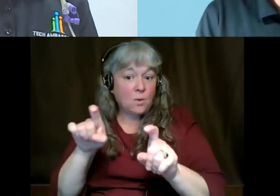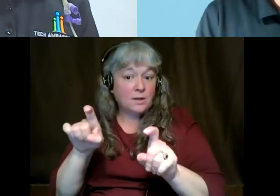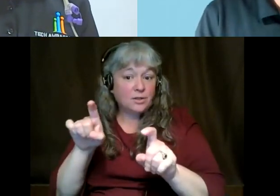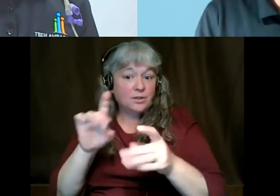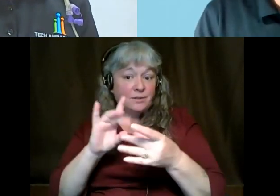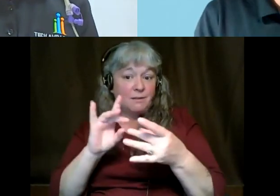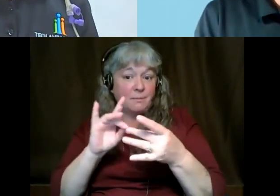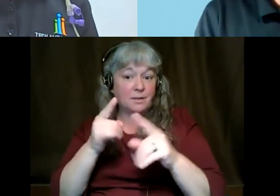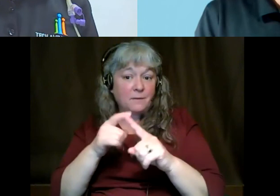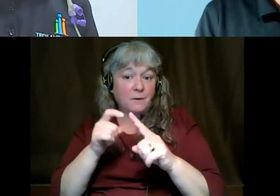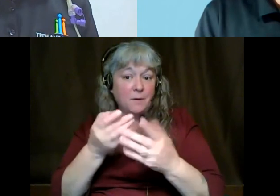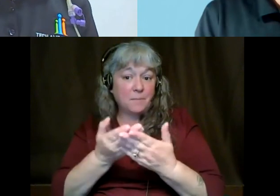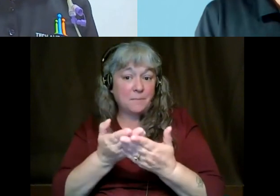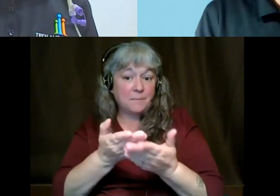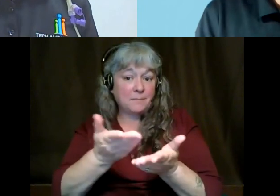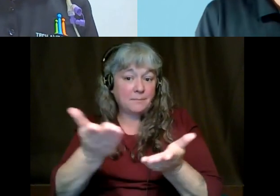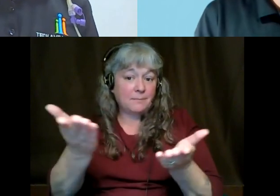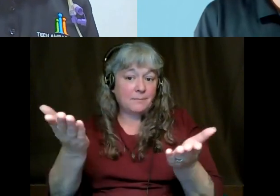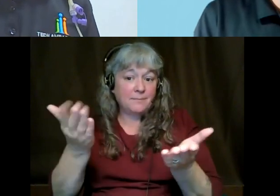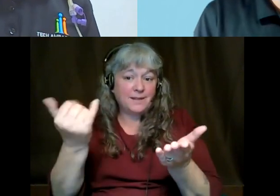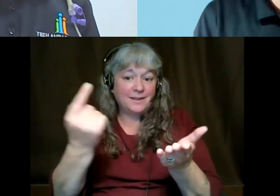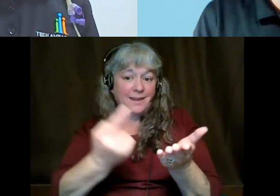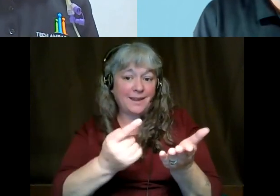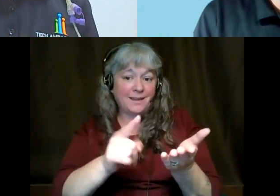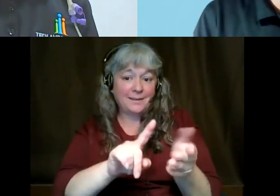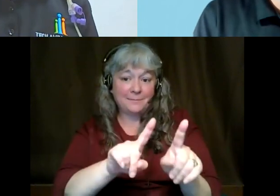of our attendees today?